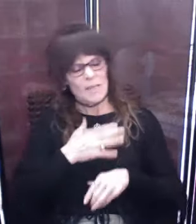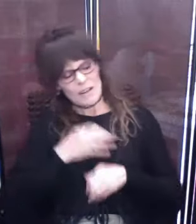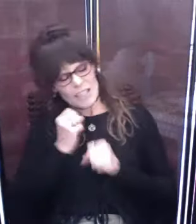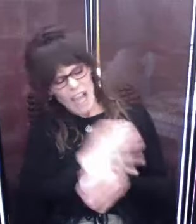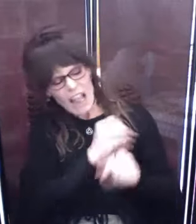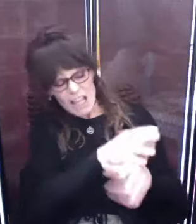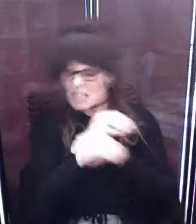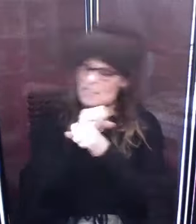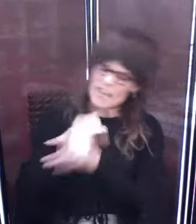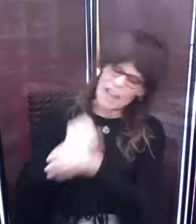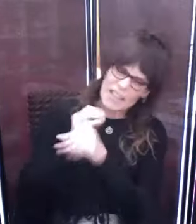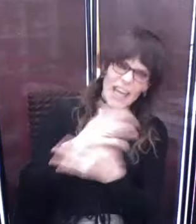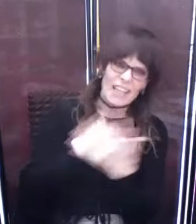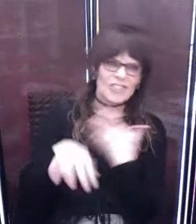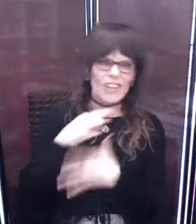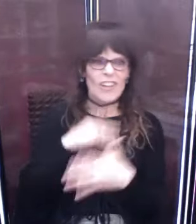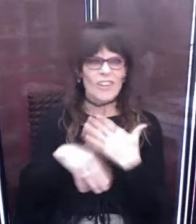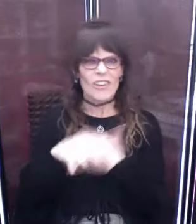And I've come to understand that